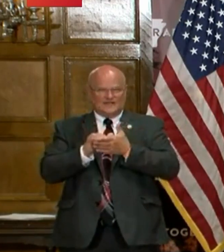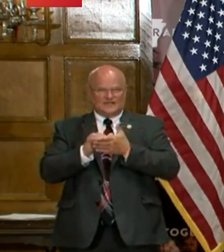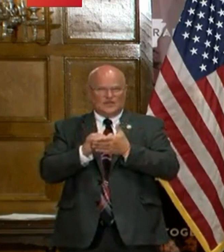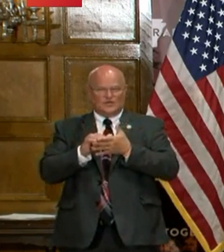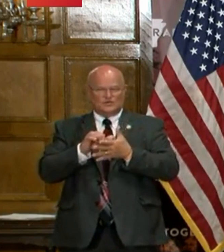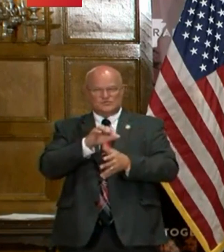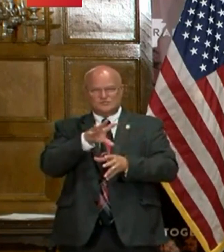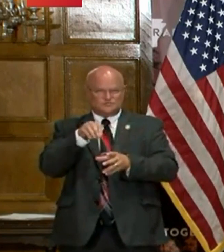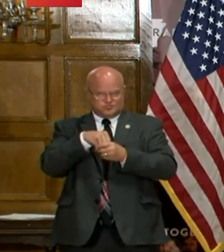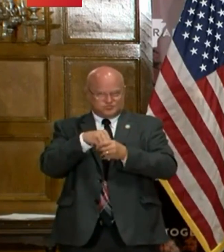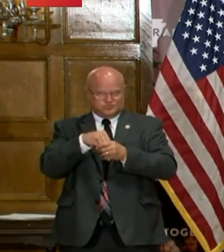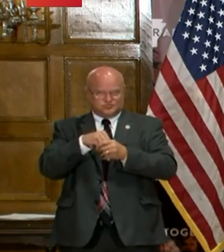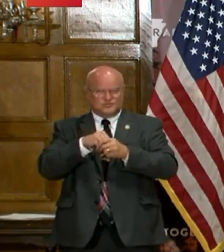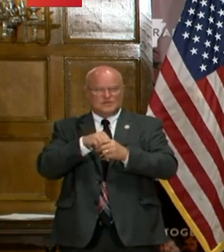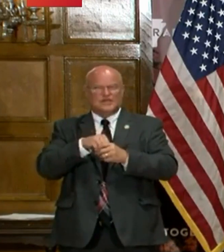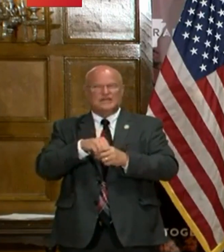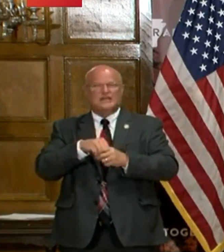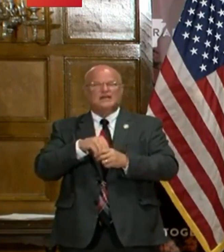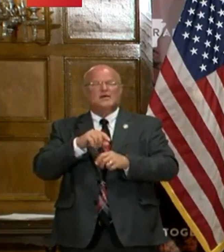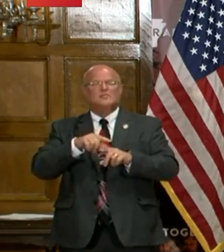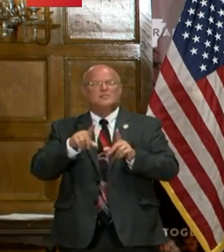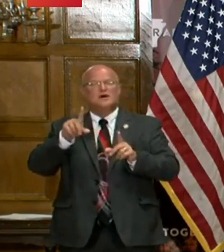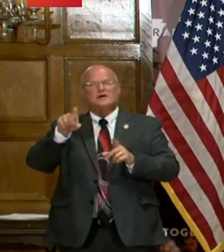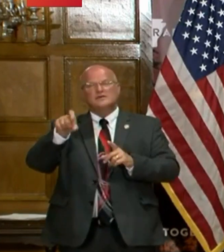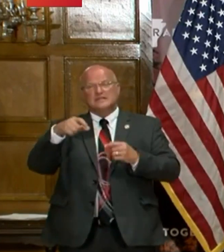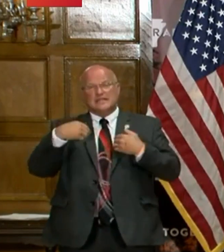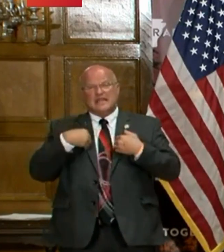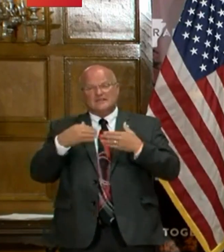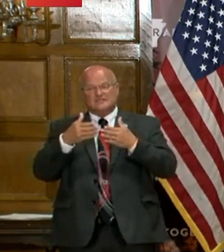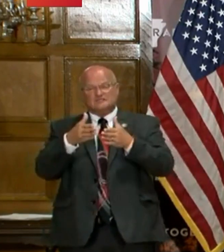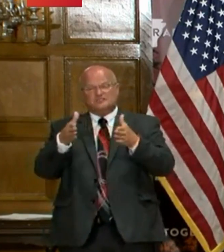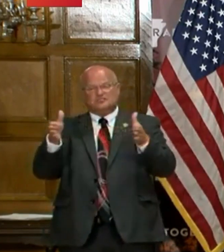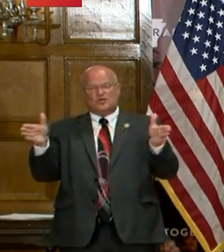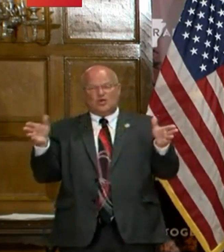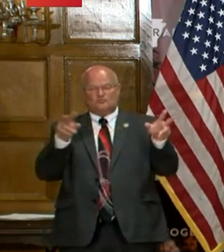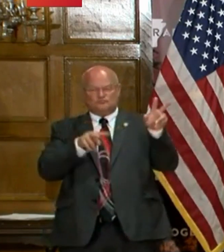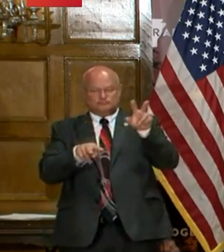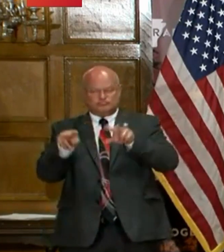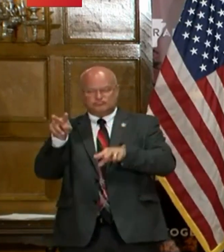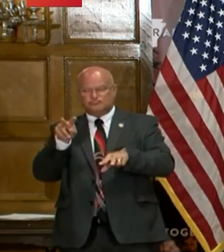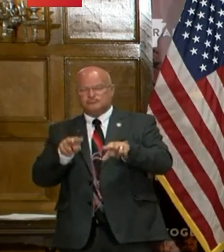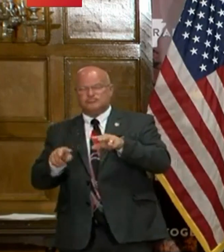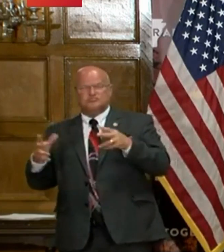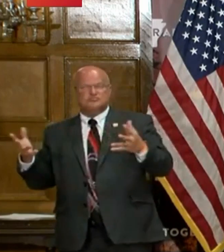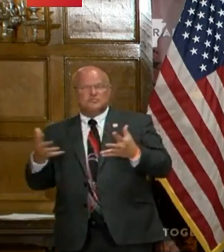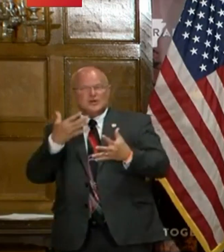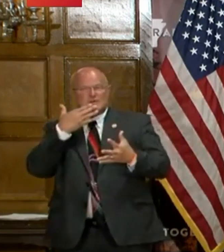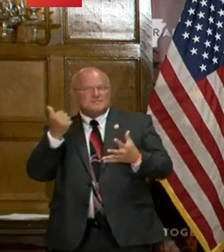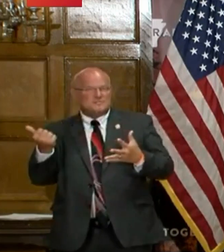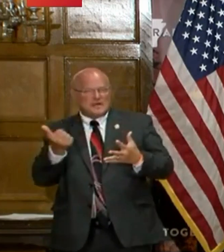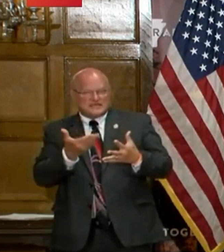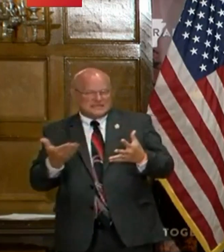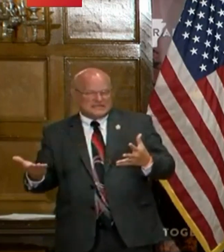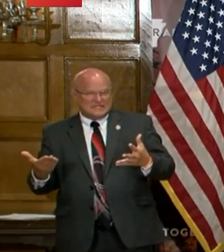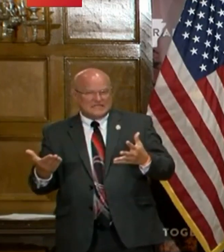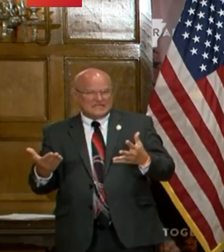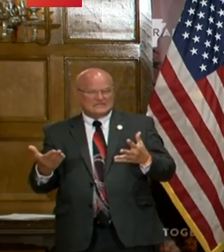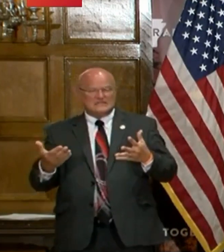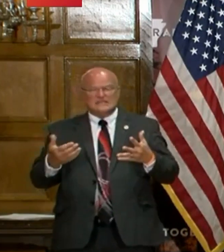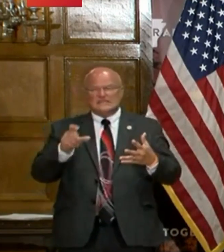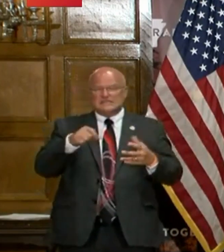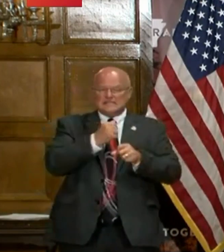we needed to have a broader look at it in terms of what are the best practices. Do we need to make any